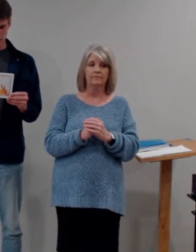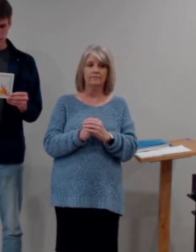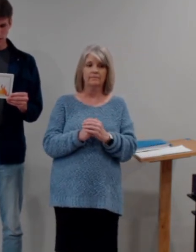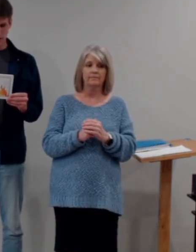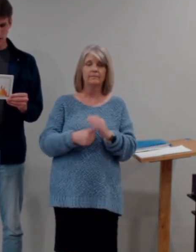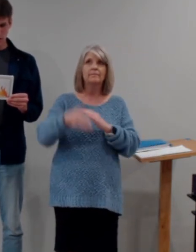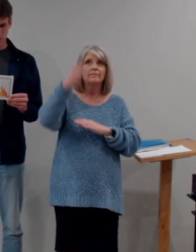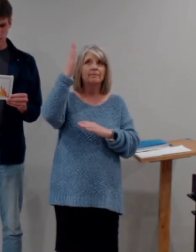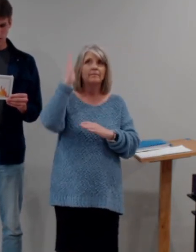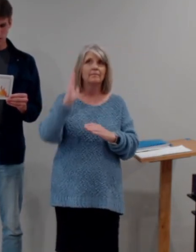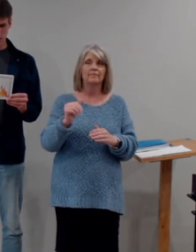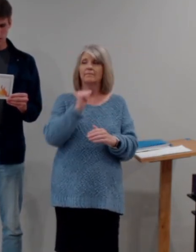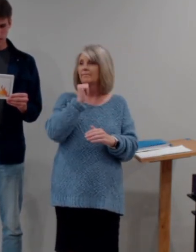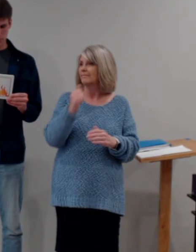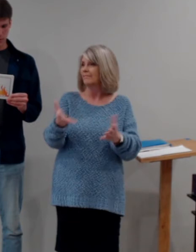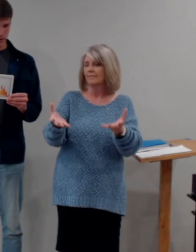God not want people hell.